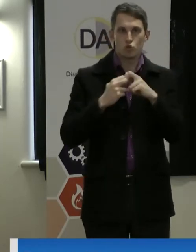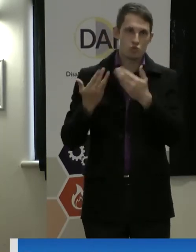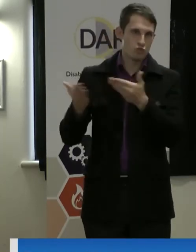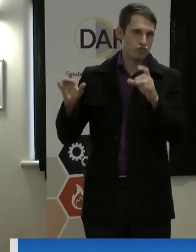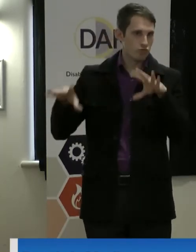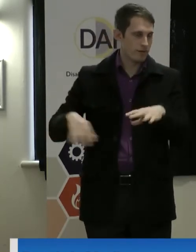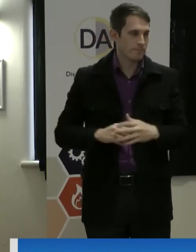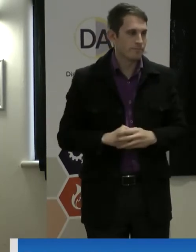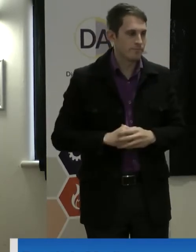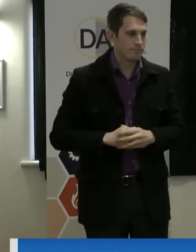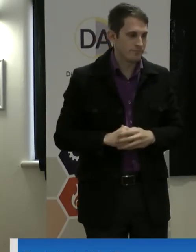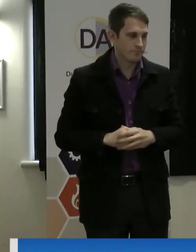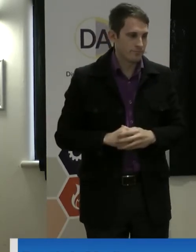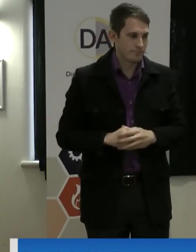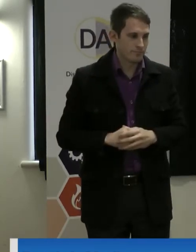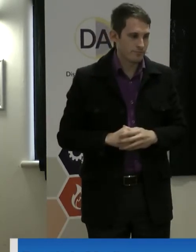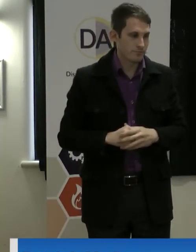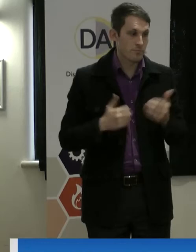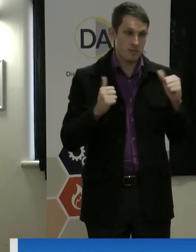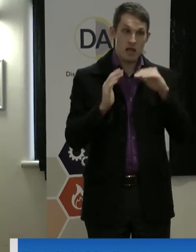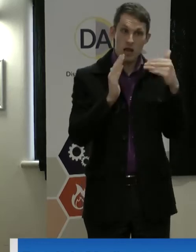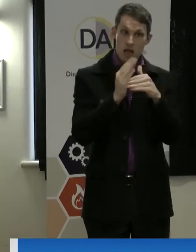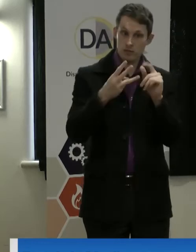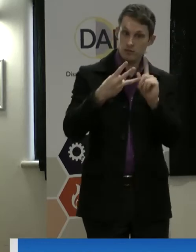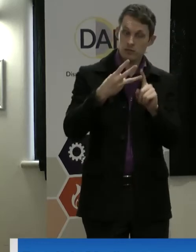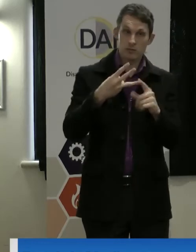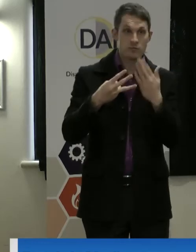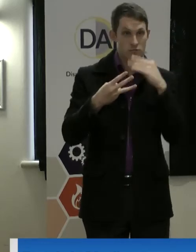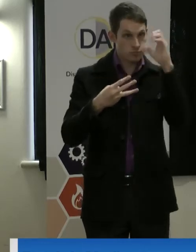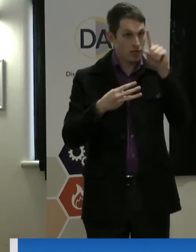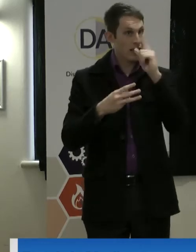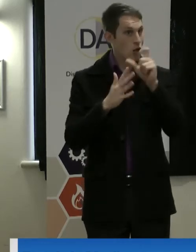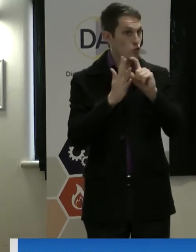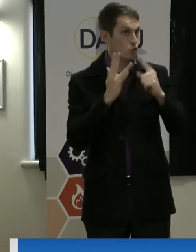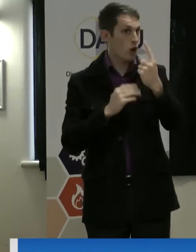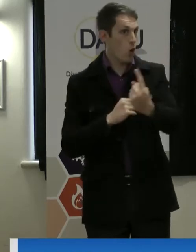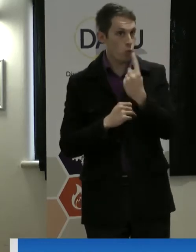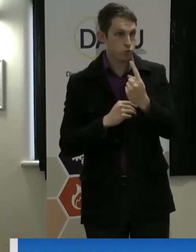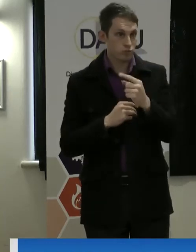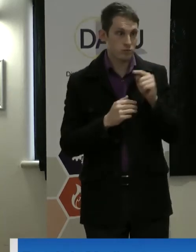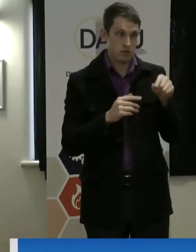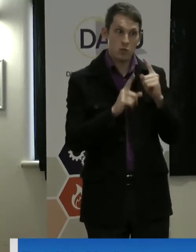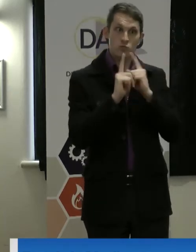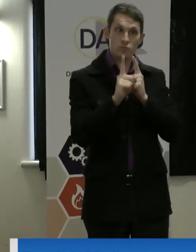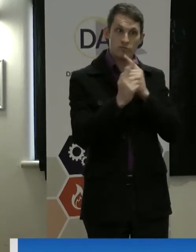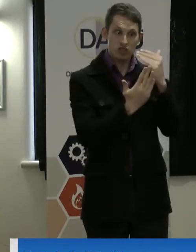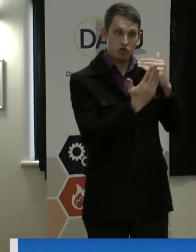Finally, I would say this, you cannot do this alone. These concluding observations are really big. I mean, we're talking